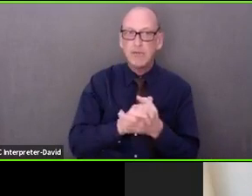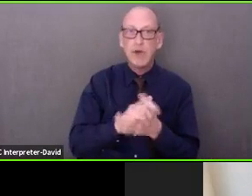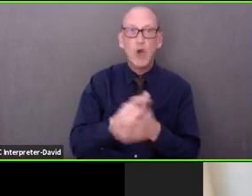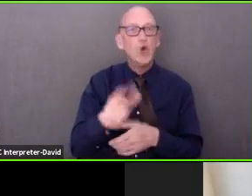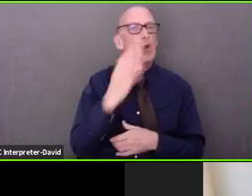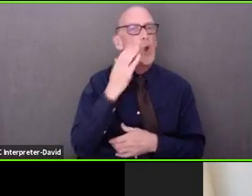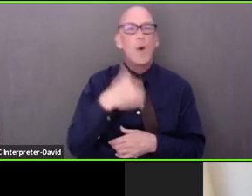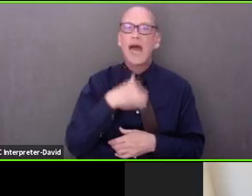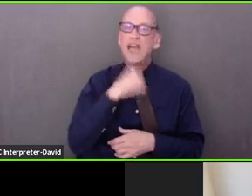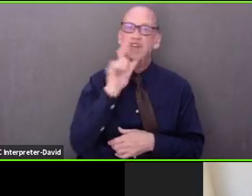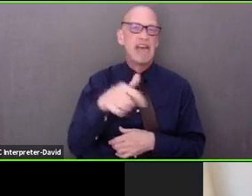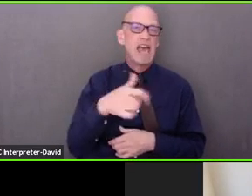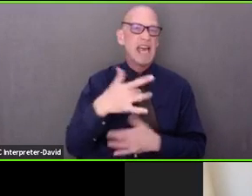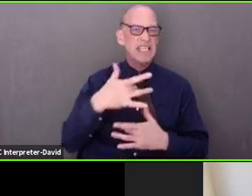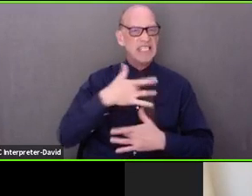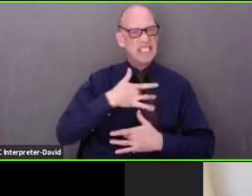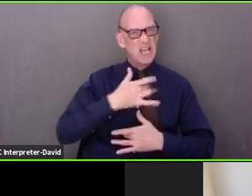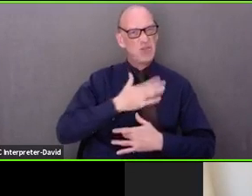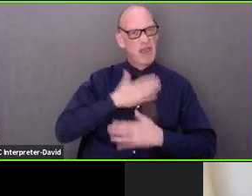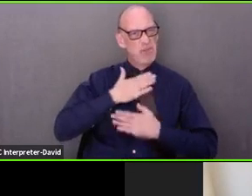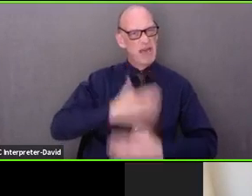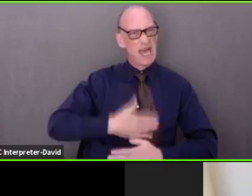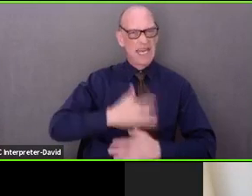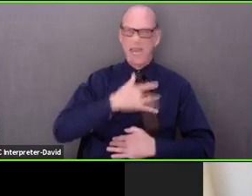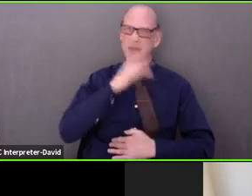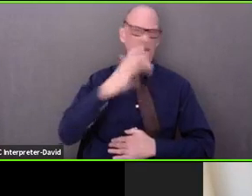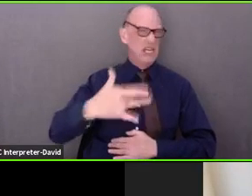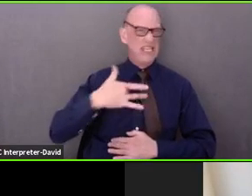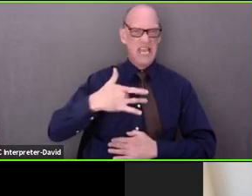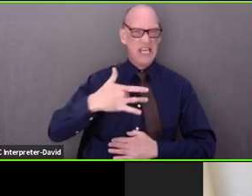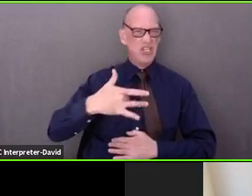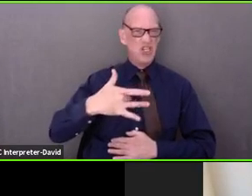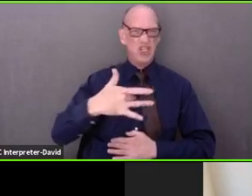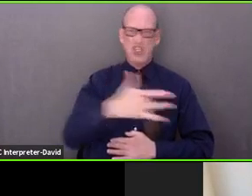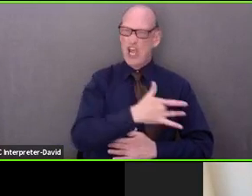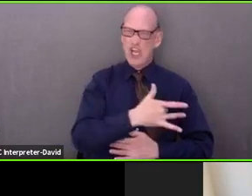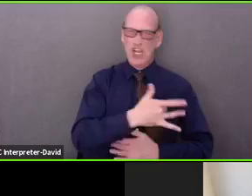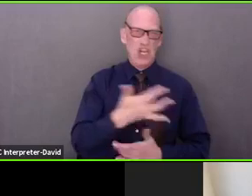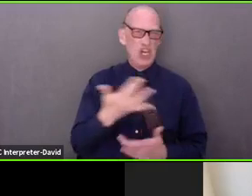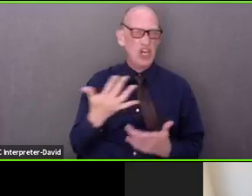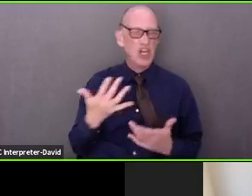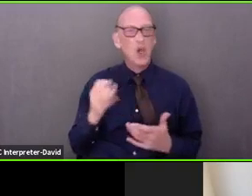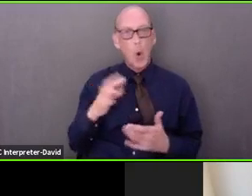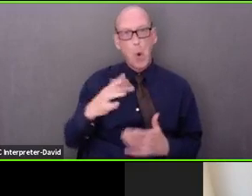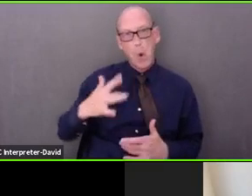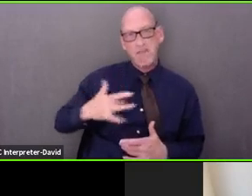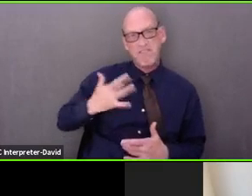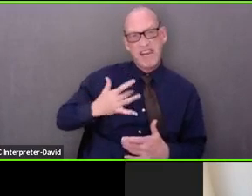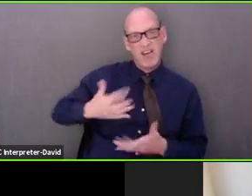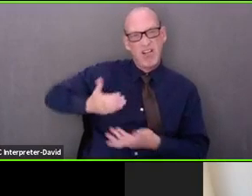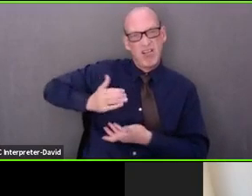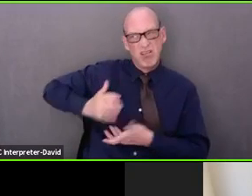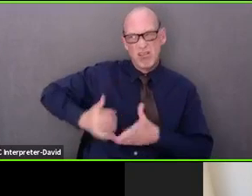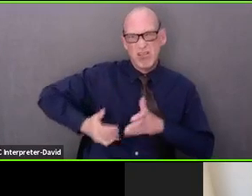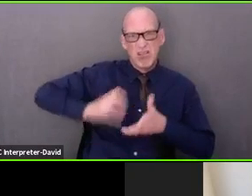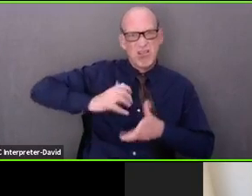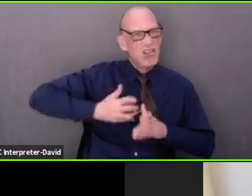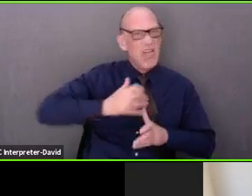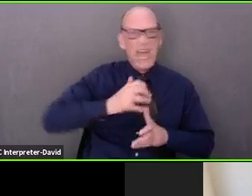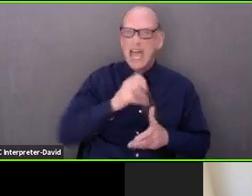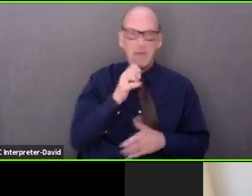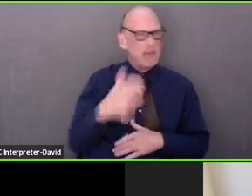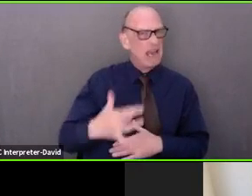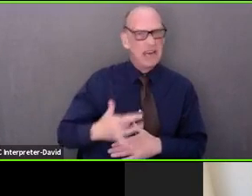shouldn't be touching my body, so I'm not going to even feel around to see if there's anything